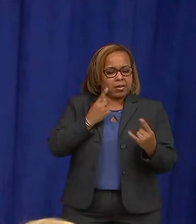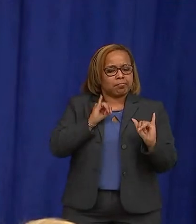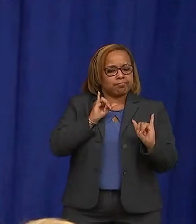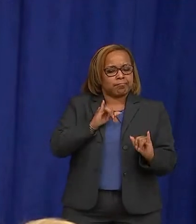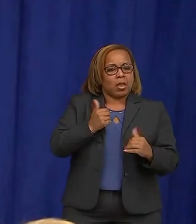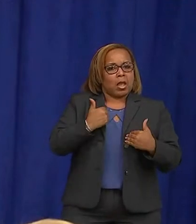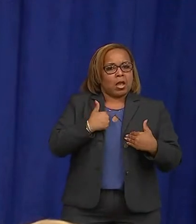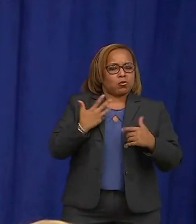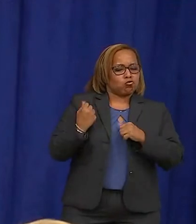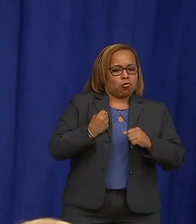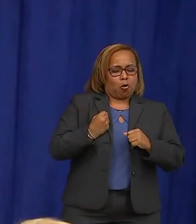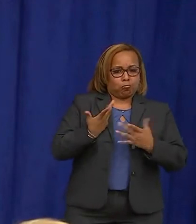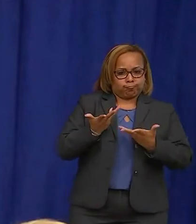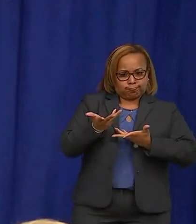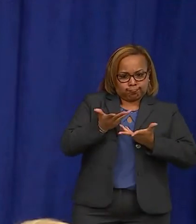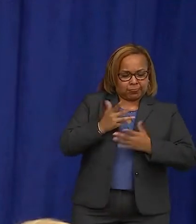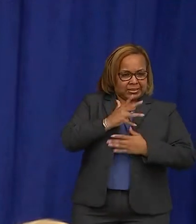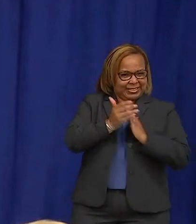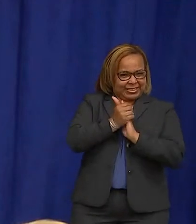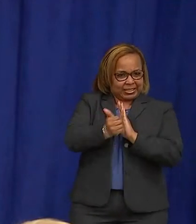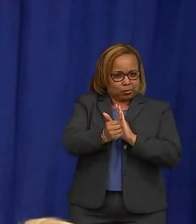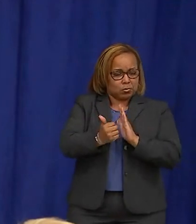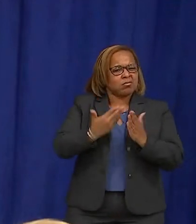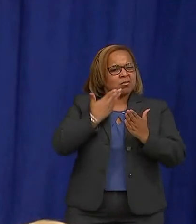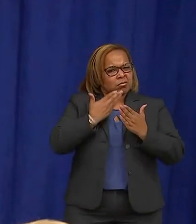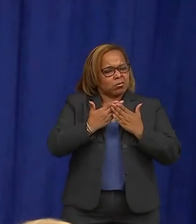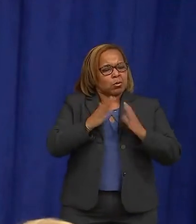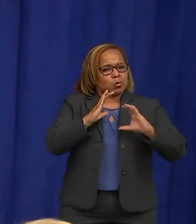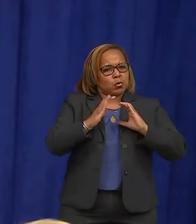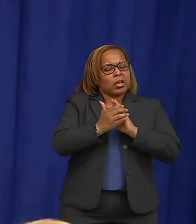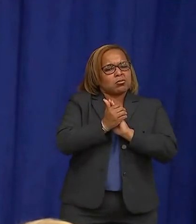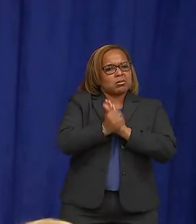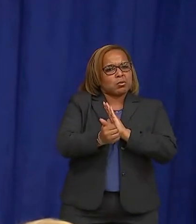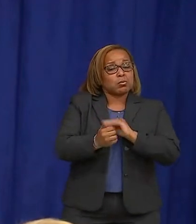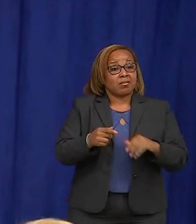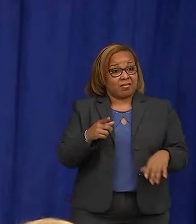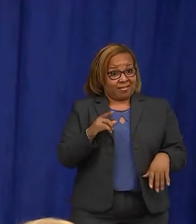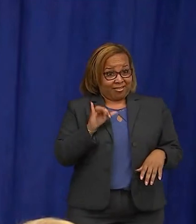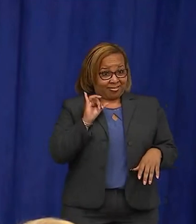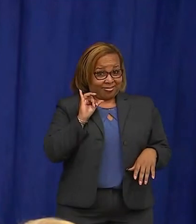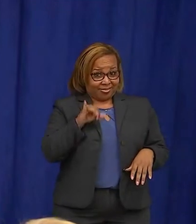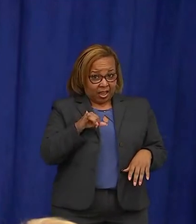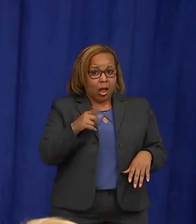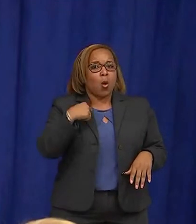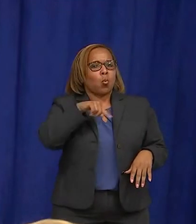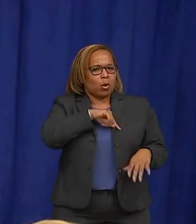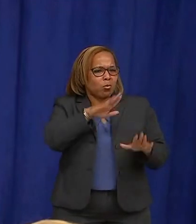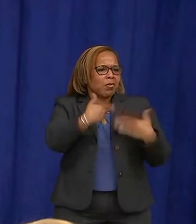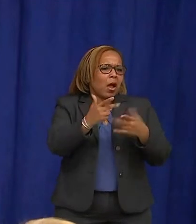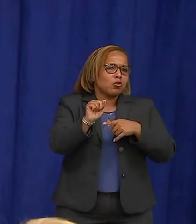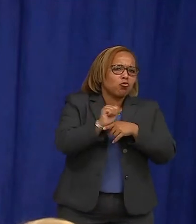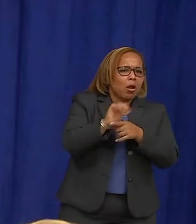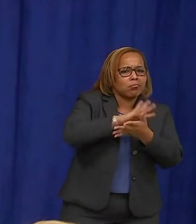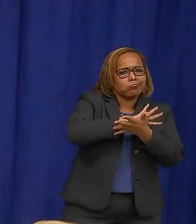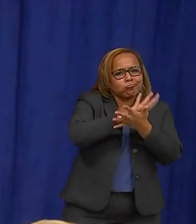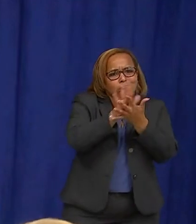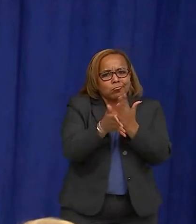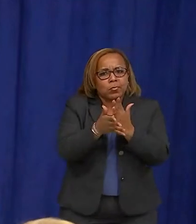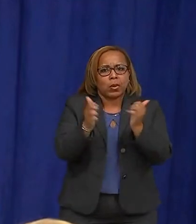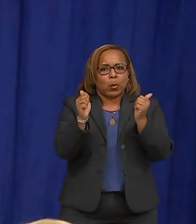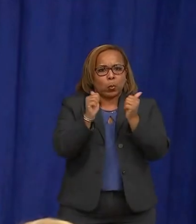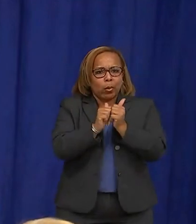to have strong interpersonal skills and strong communication skills. And really with that, we will give them all the training that they need with respect